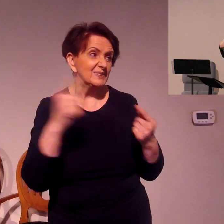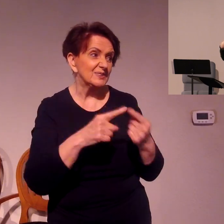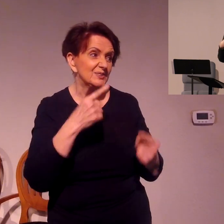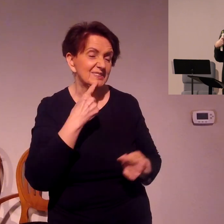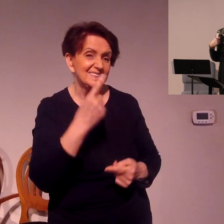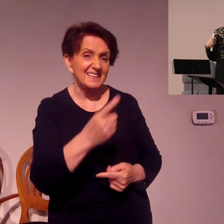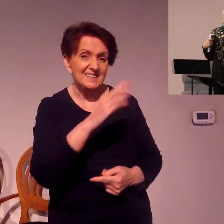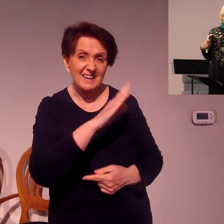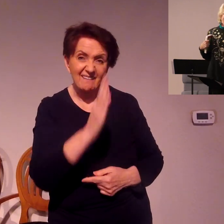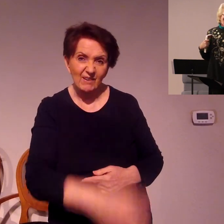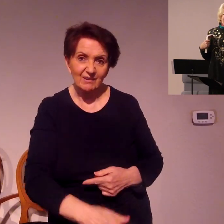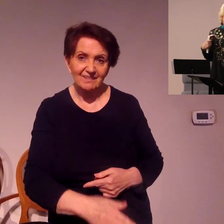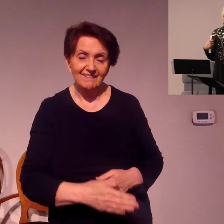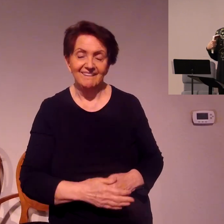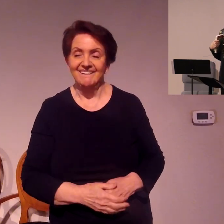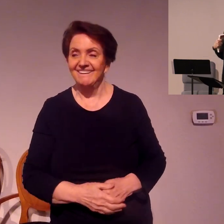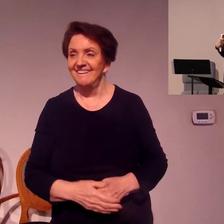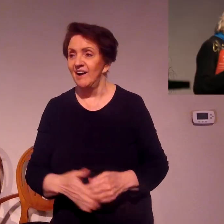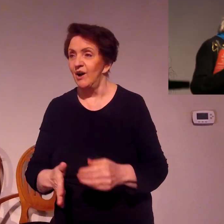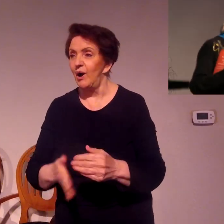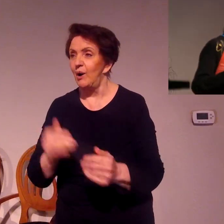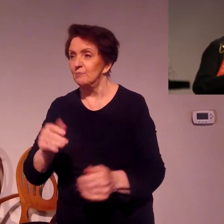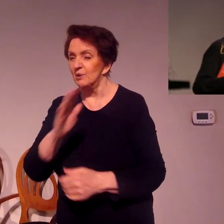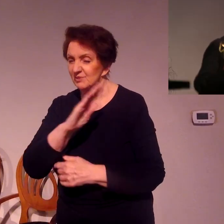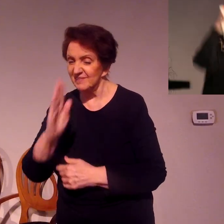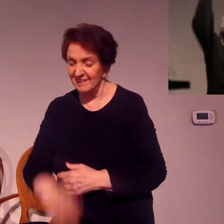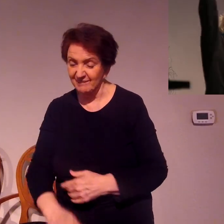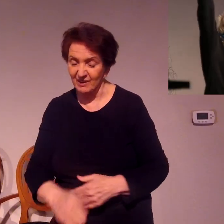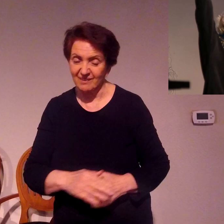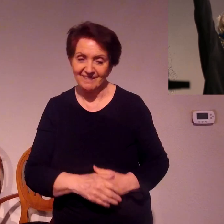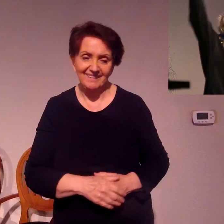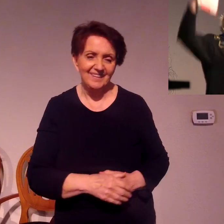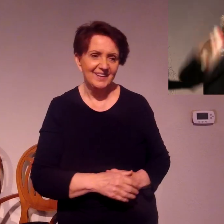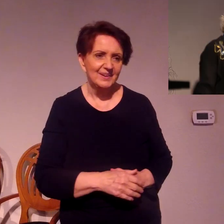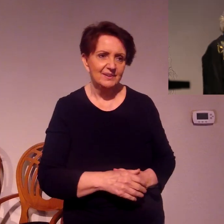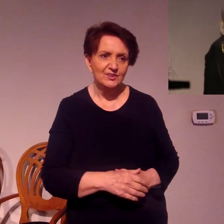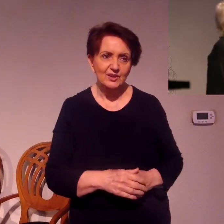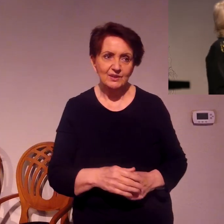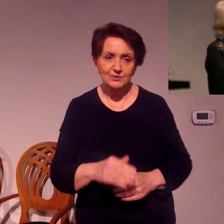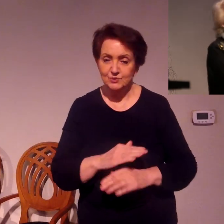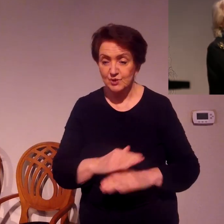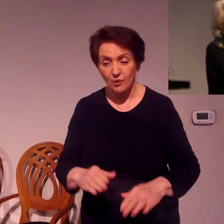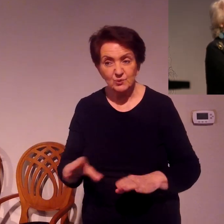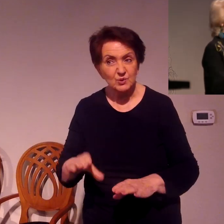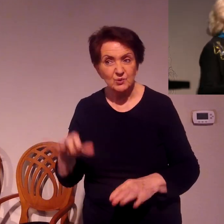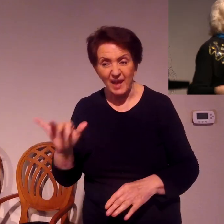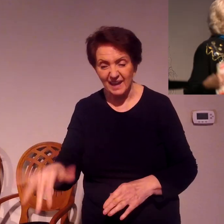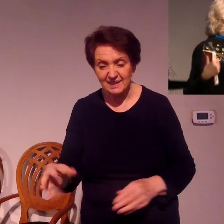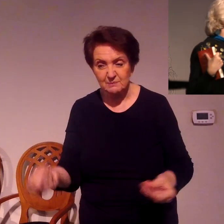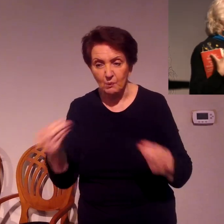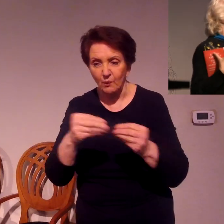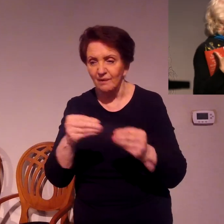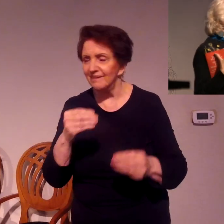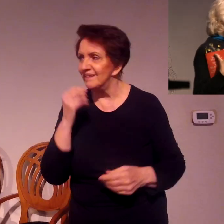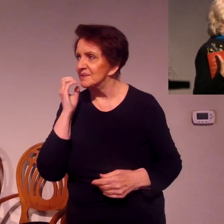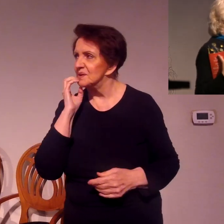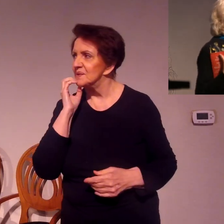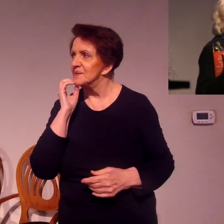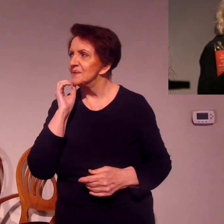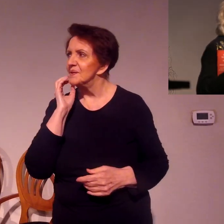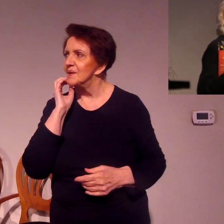Okay, almost never. I was going to like celebrate. You know, you don't do that anymore. I don't do it anymore.